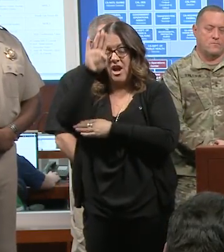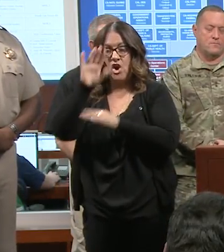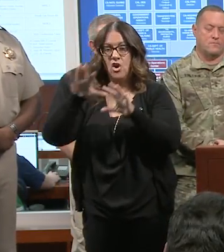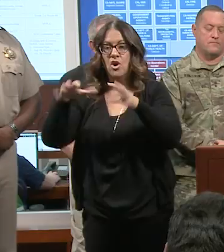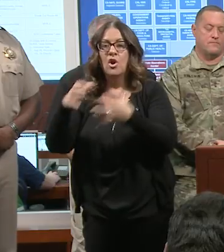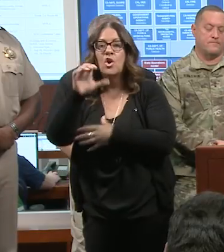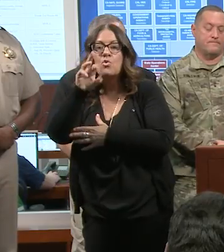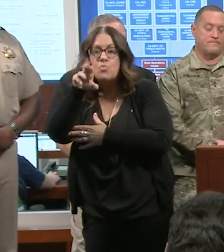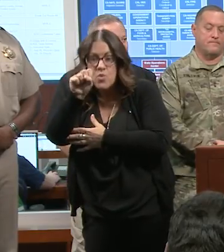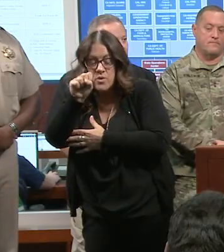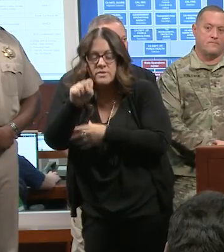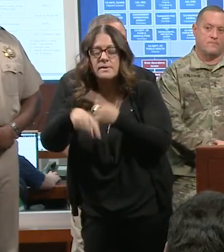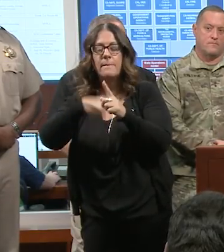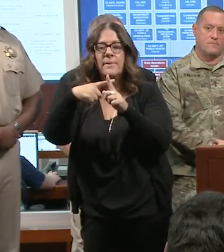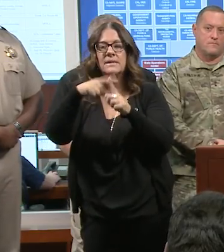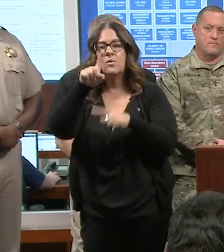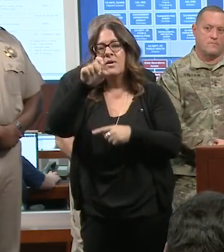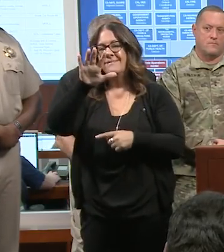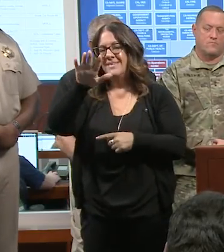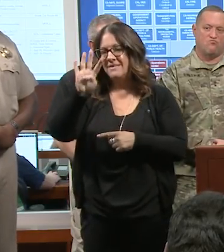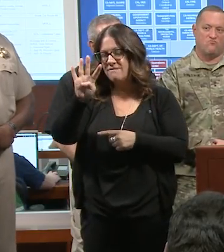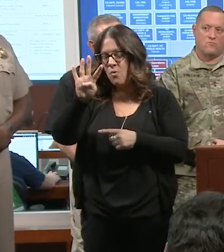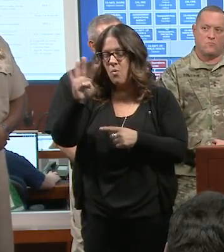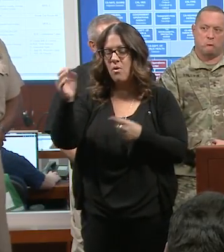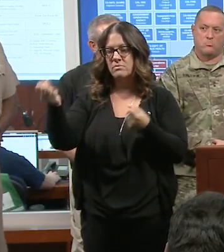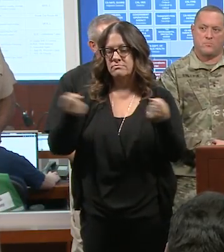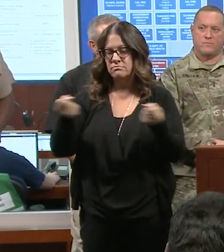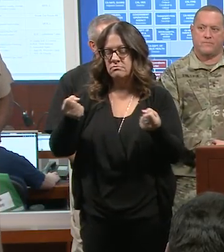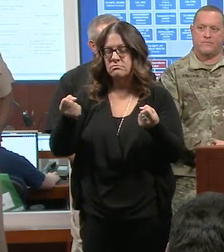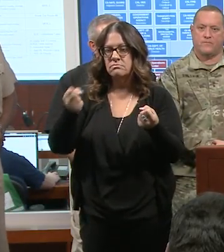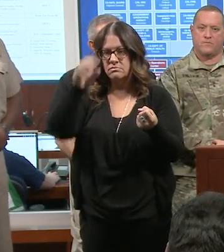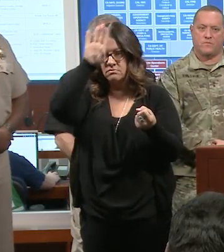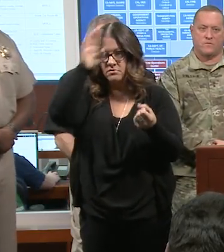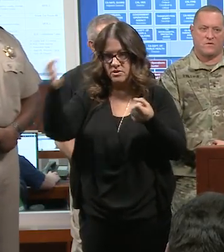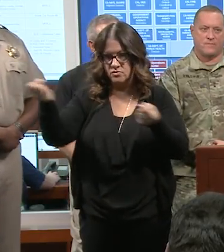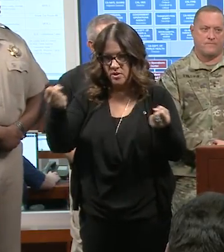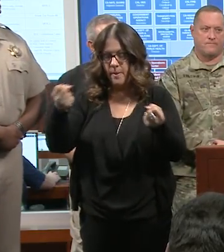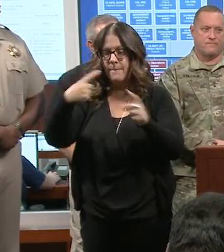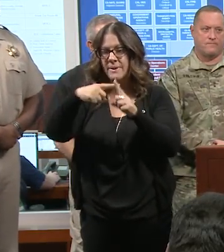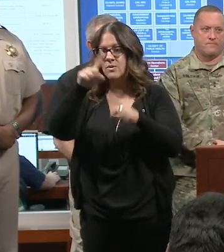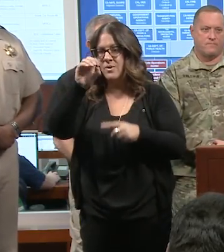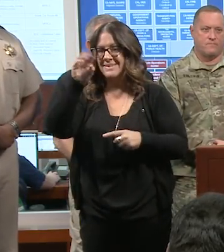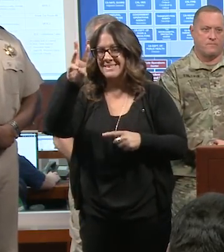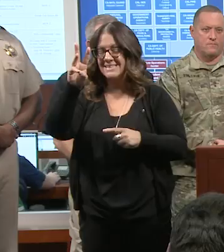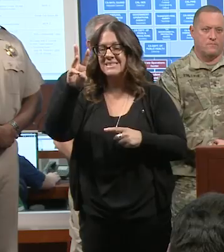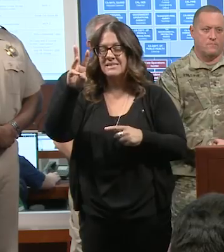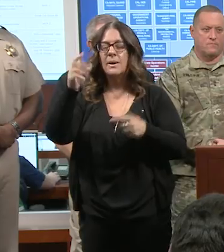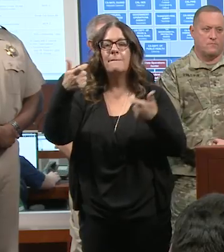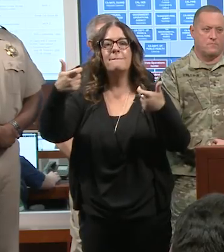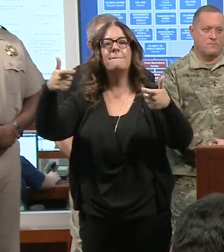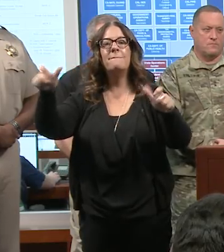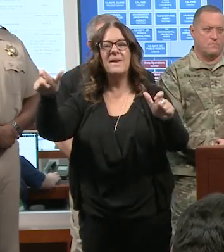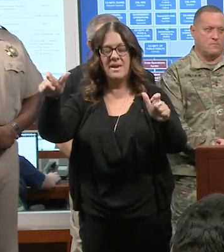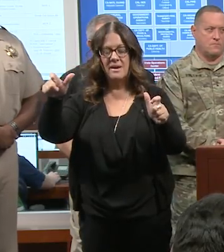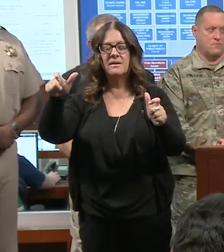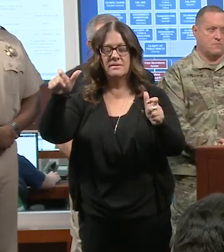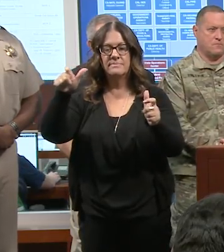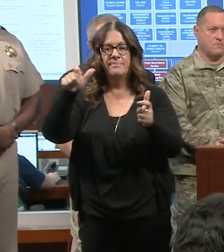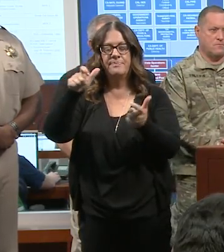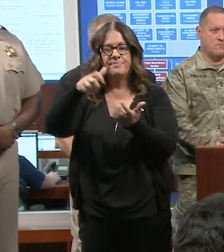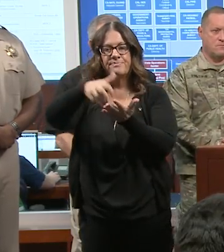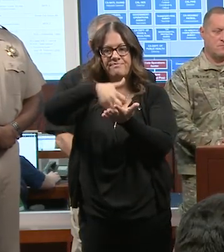additional 154 fire engines, and an additional six bulldozers. We are also